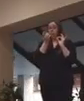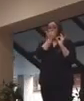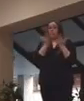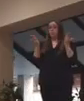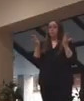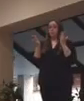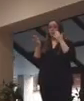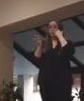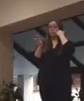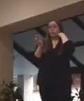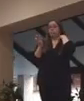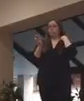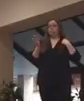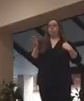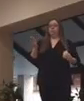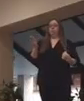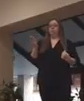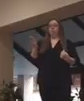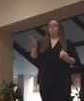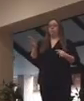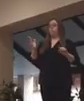Katie, would you like to comment at all?